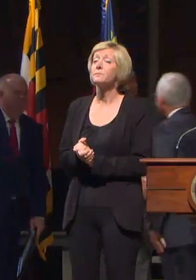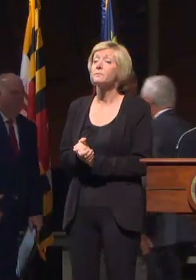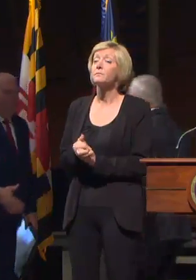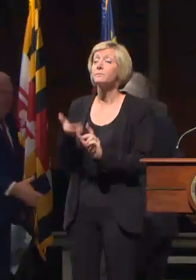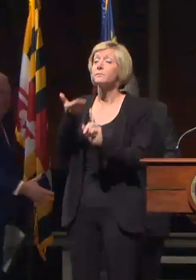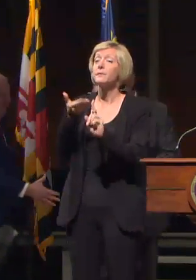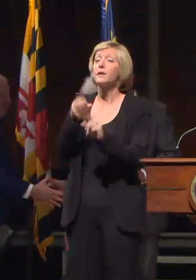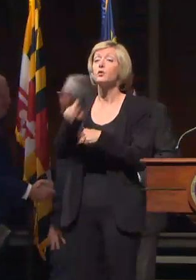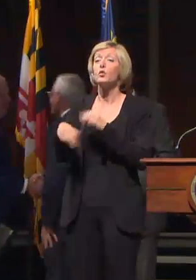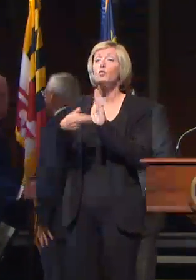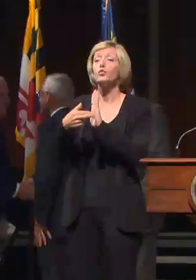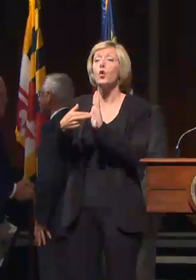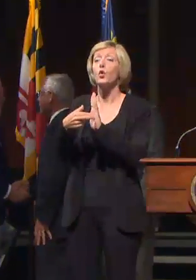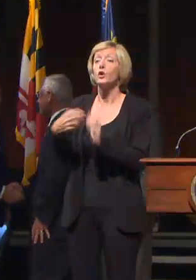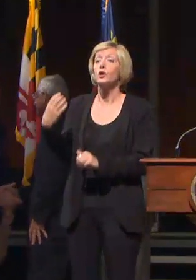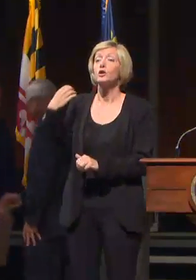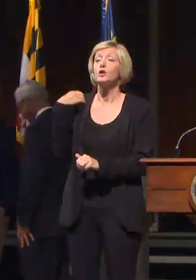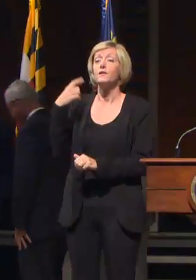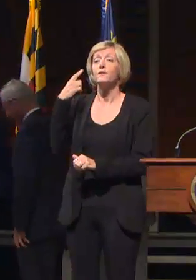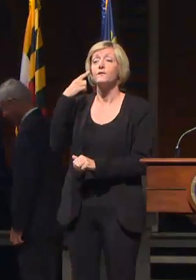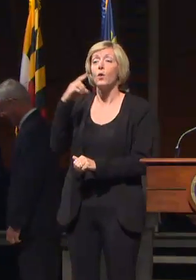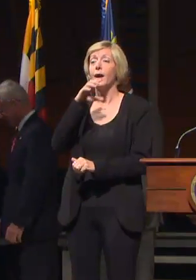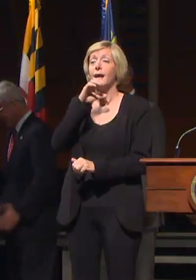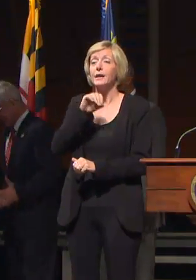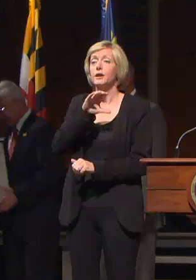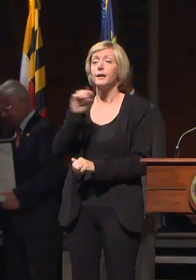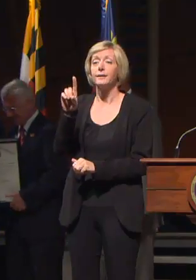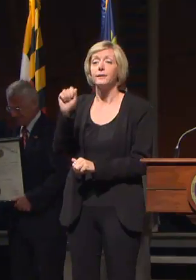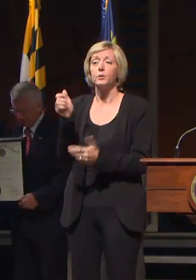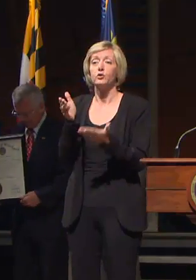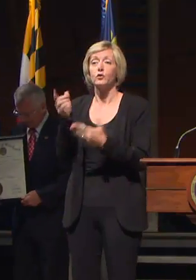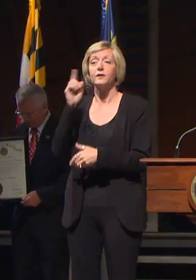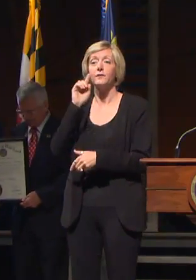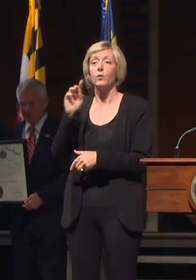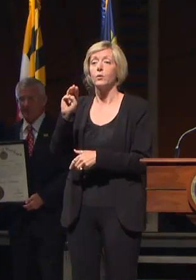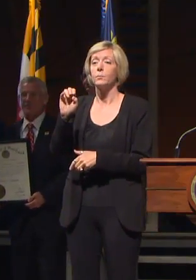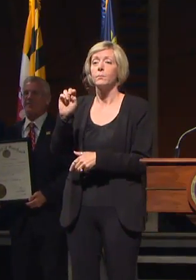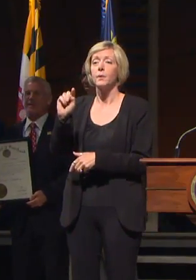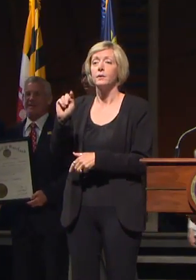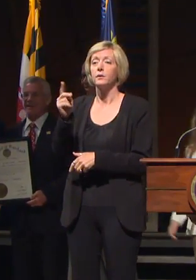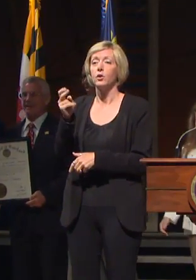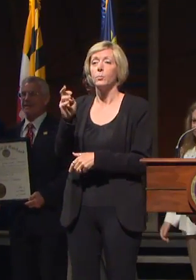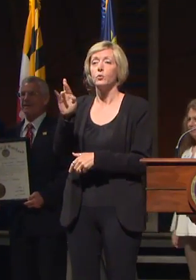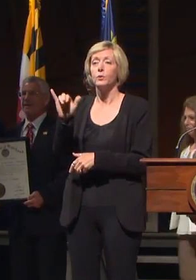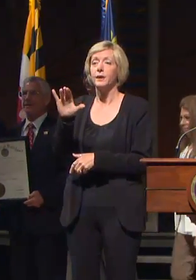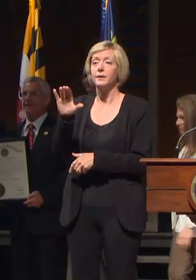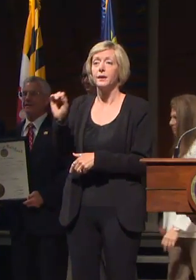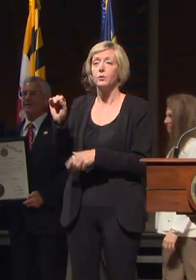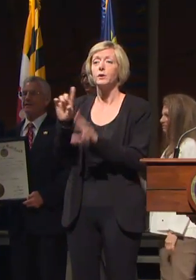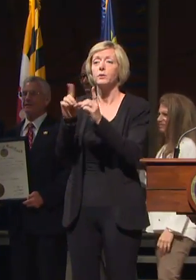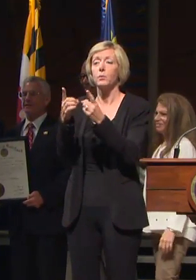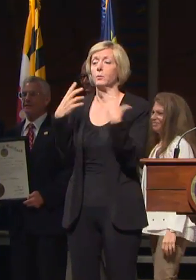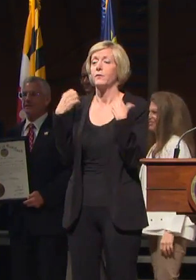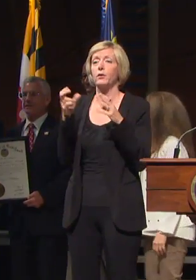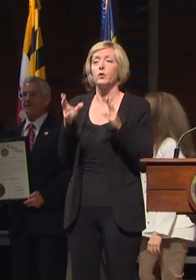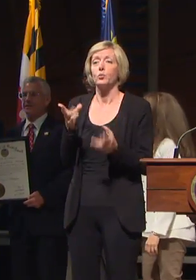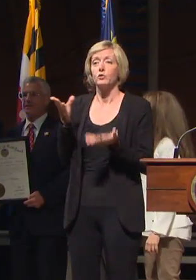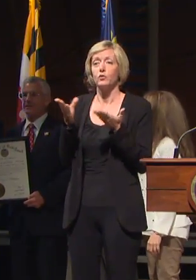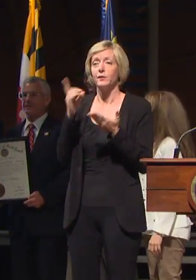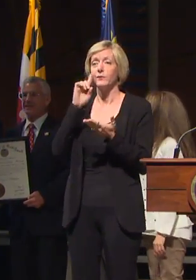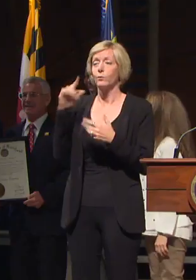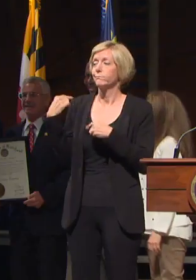Dr. Kenny has served as Chief of Aging and Disability Services at the Montgomery County Department of Health and Human Services for